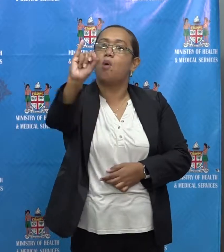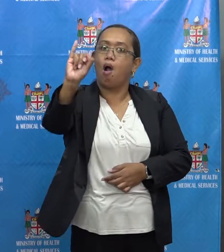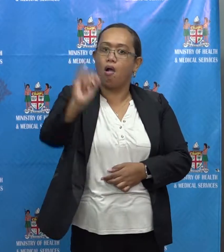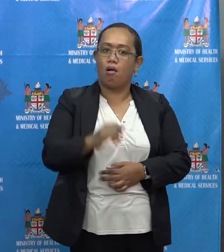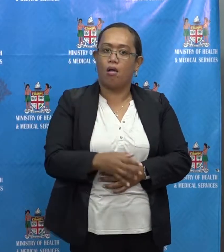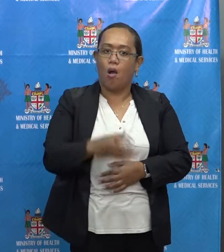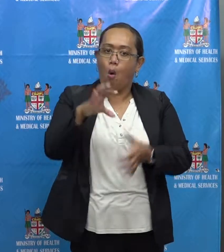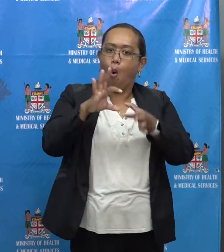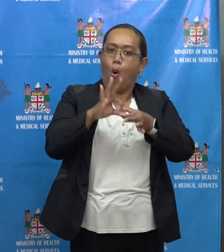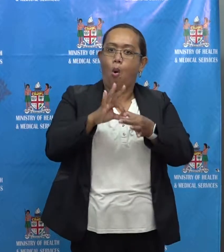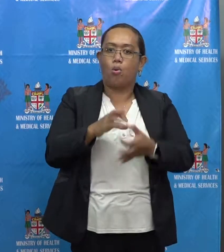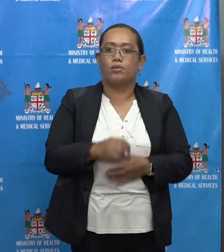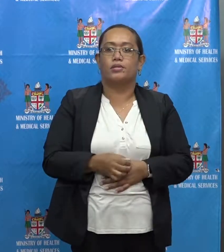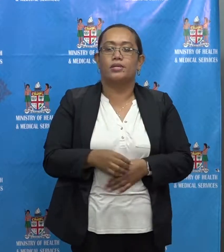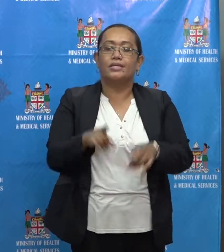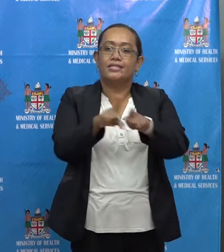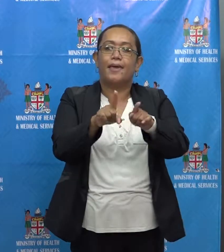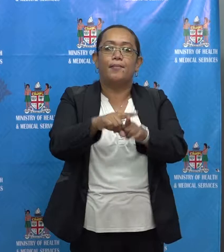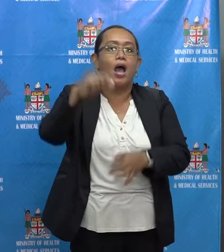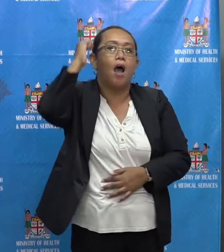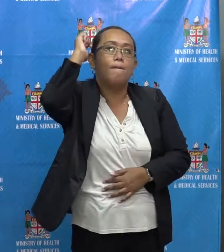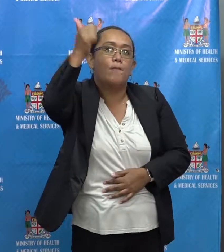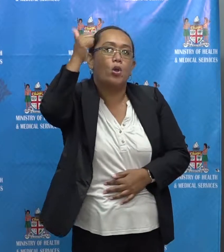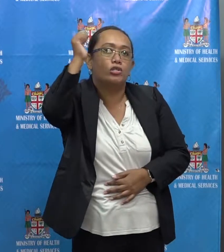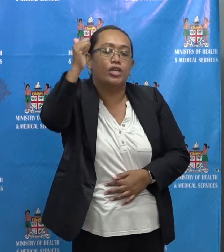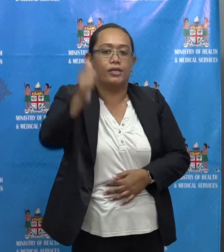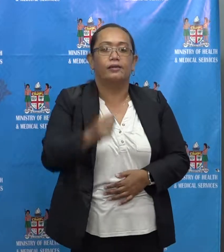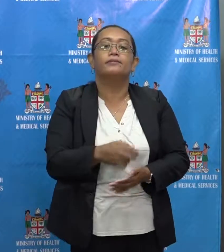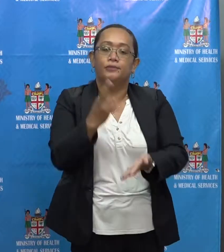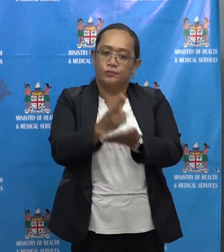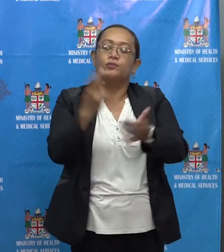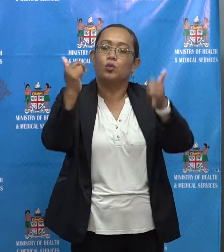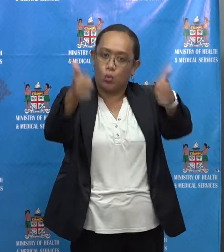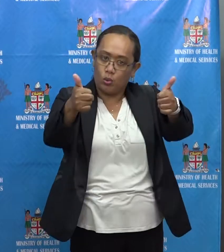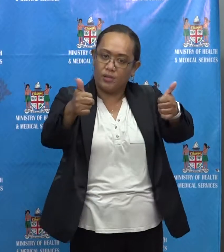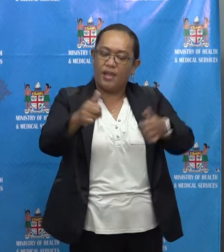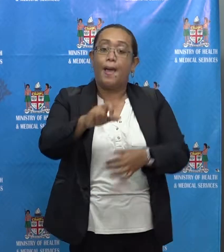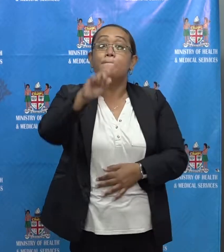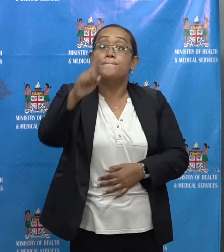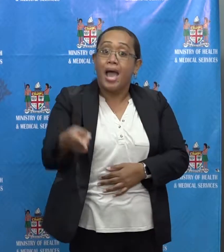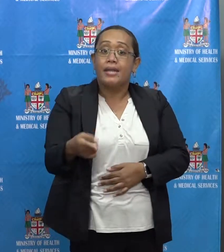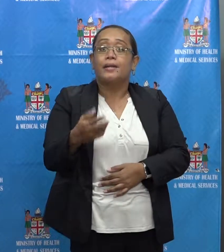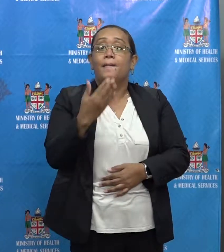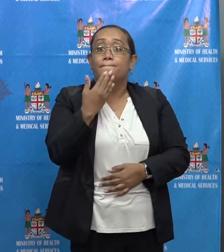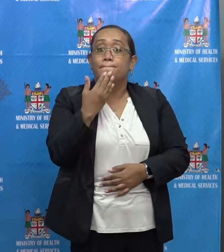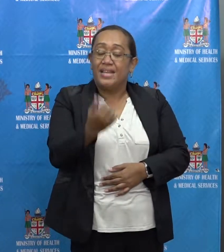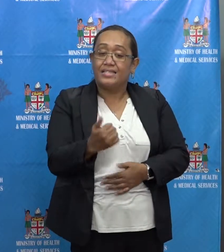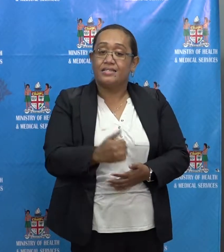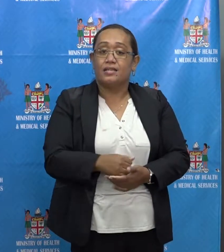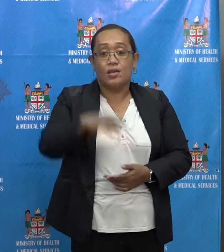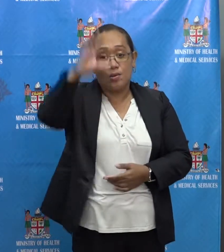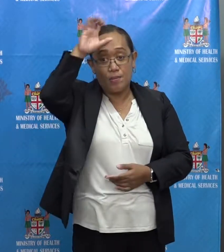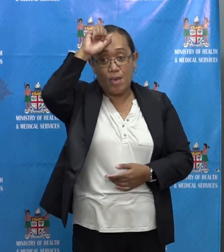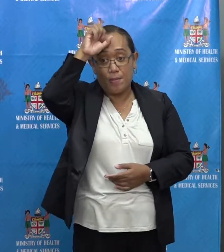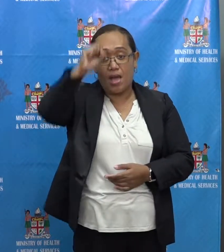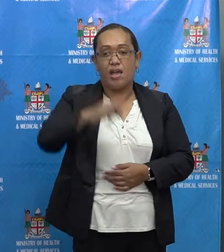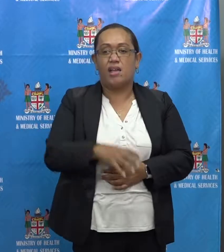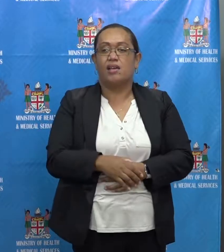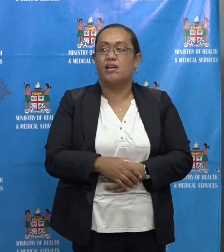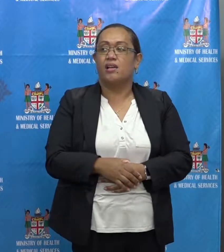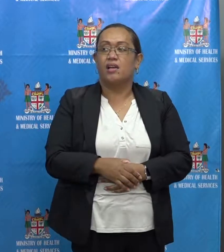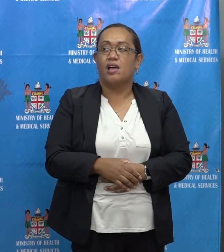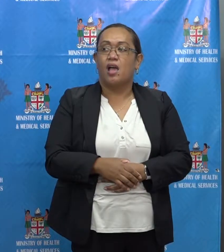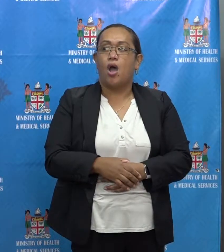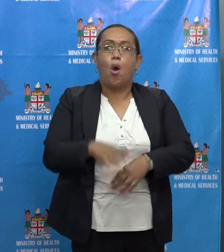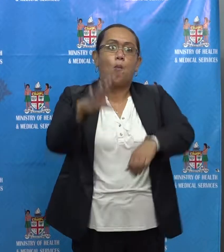She also posted an apology, which was really good. However, it also stated that police would arrest people who are